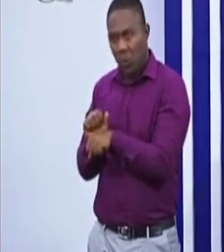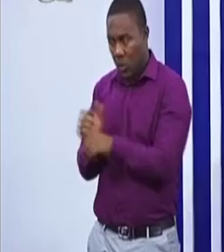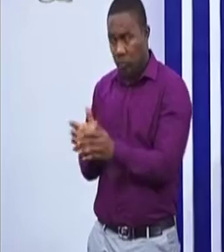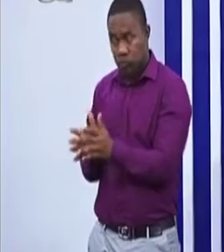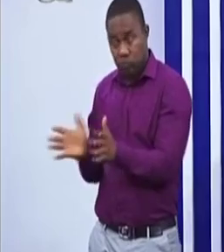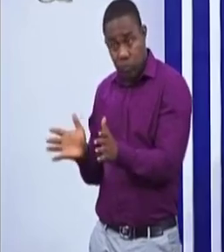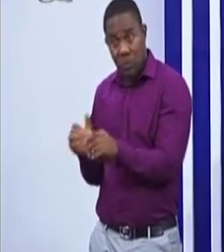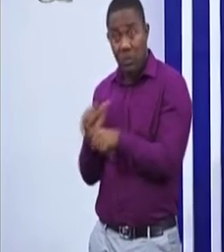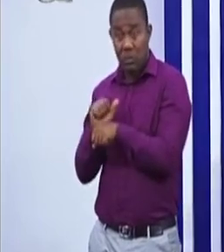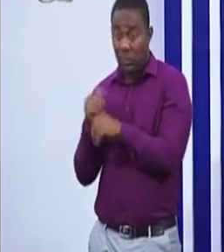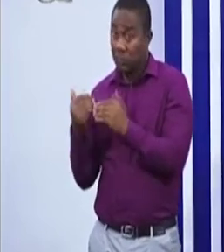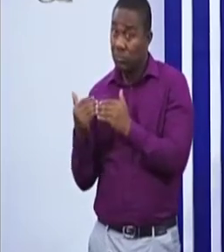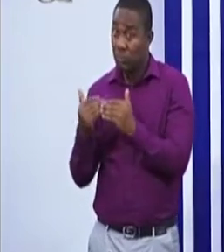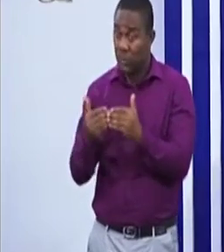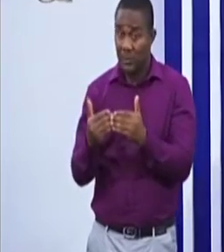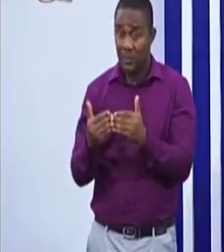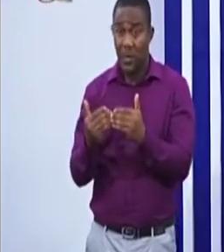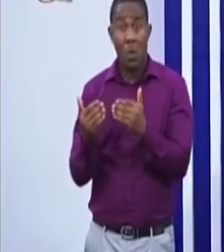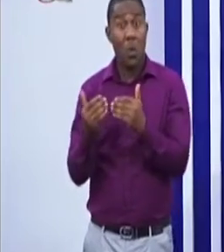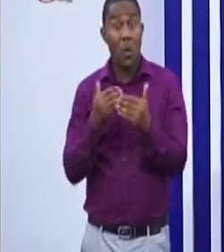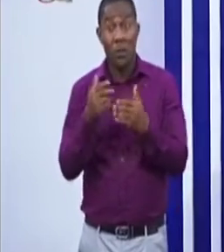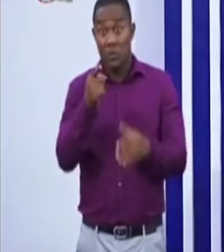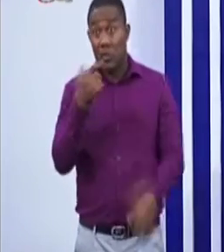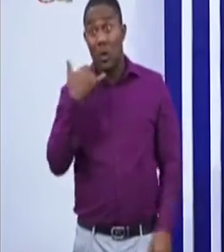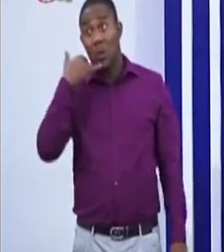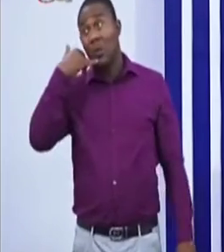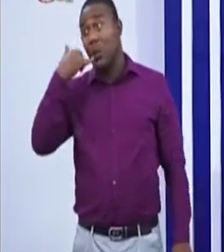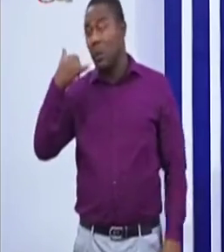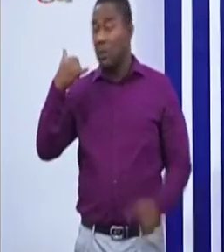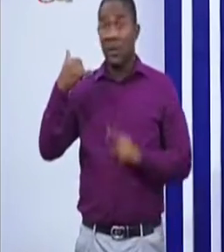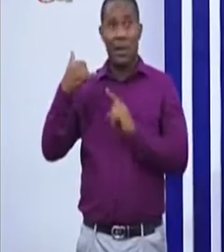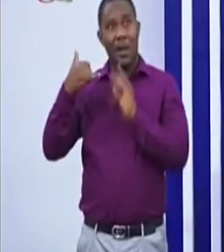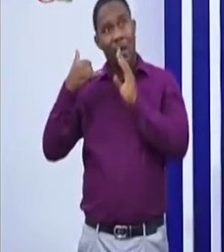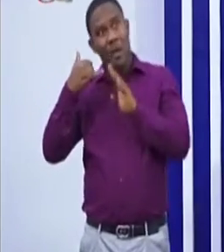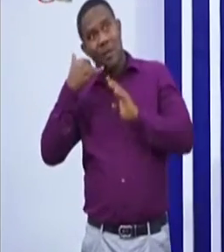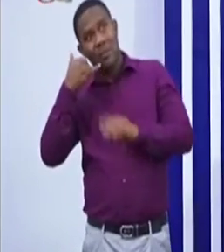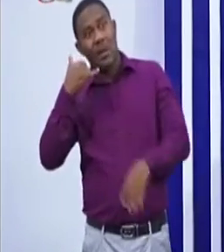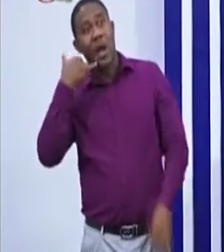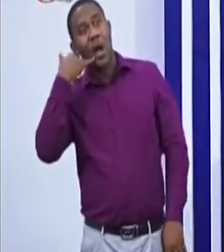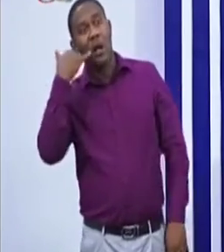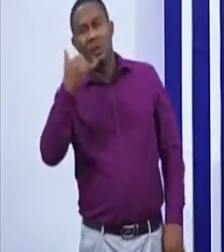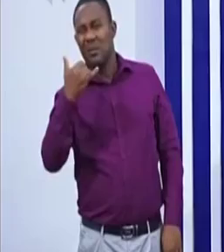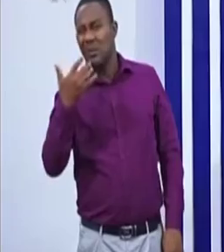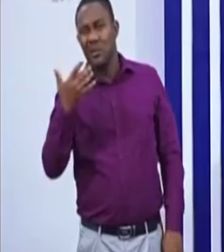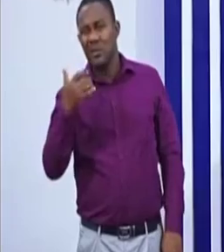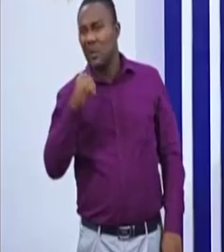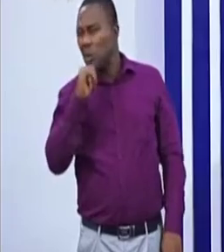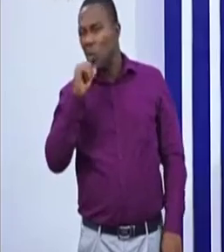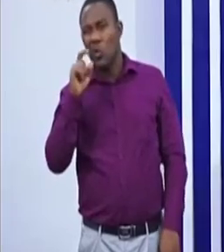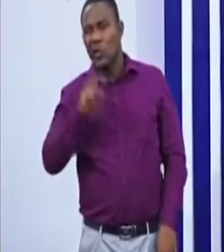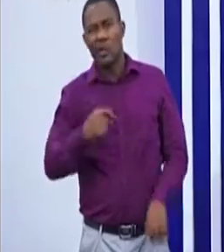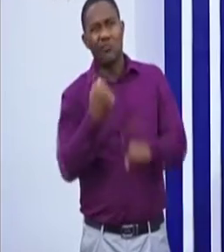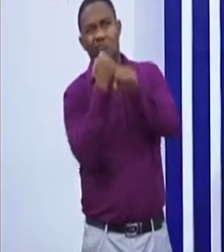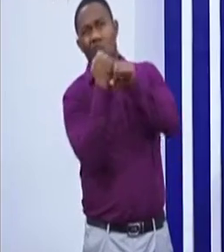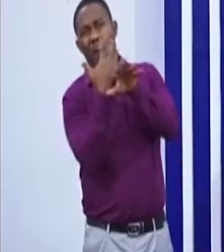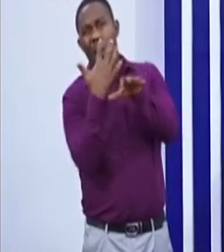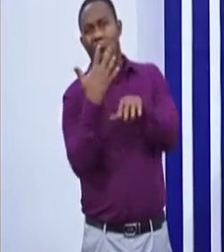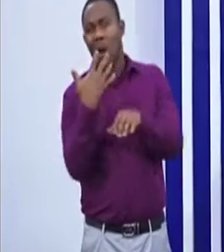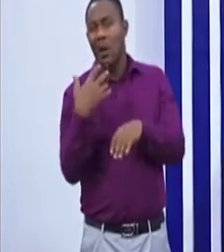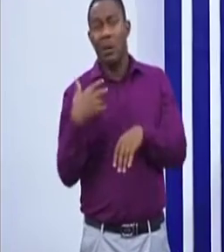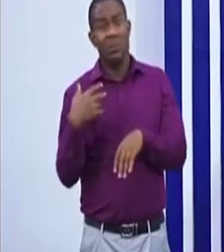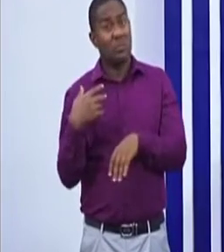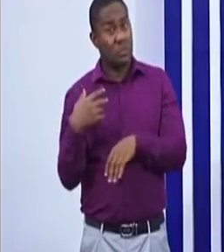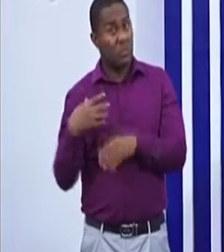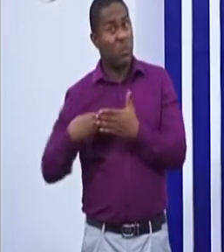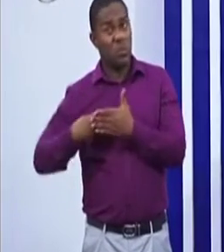wɔn kakra nti adeɛ a wobɛtumi afa telephone kasa afrɛ no fa telephone ne frɛ mɛnyɛ WhatsApp call mɛnyɛ video call yɛn ho yɛ